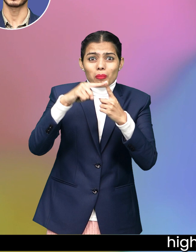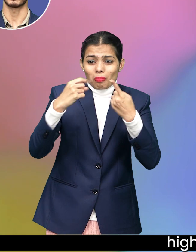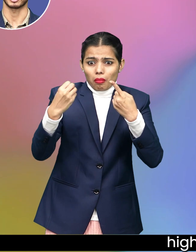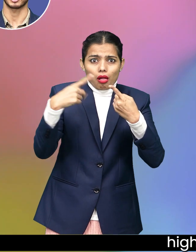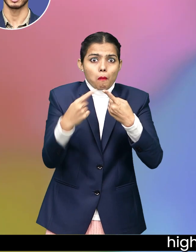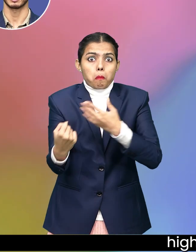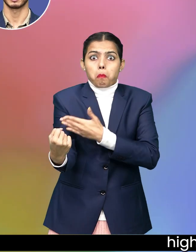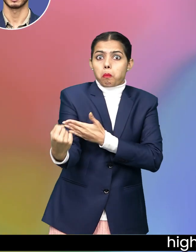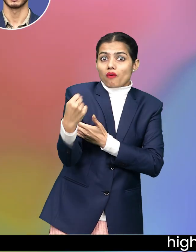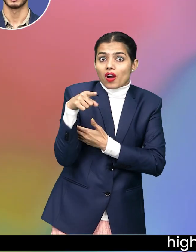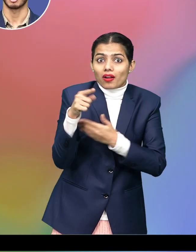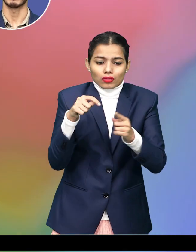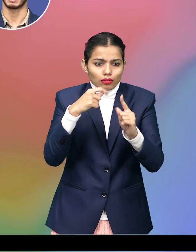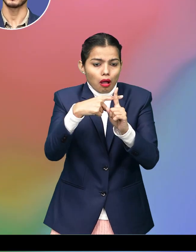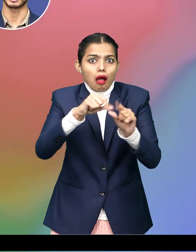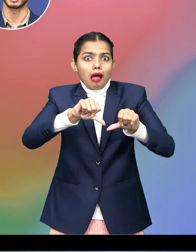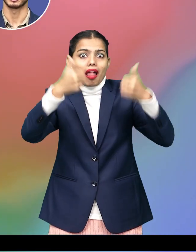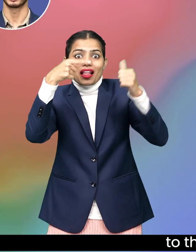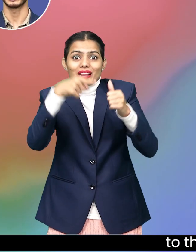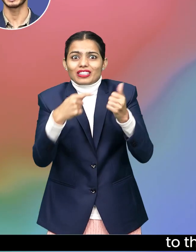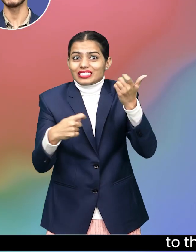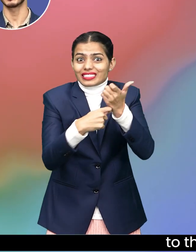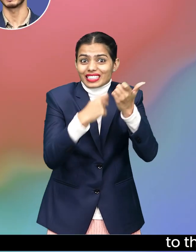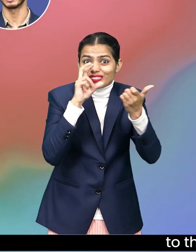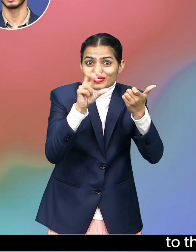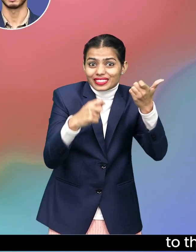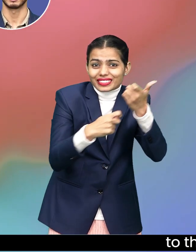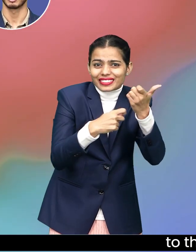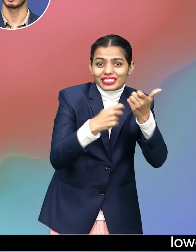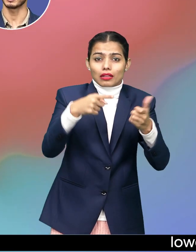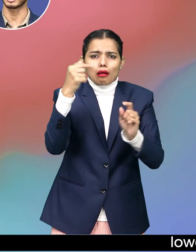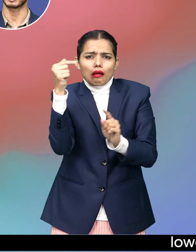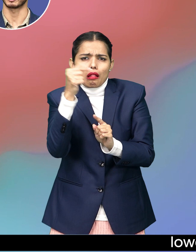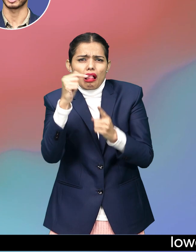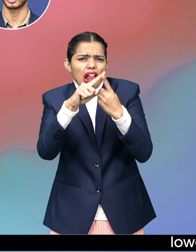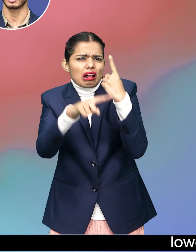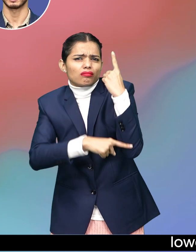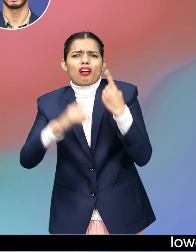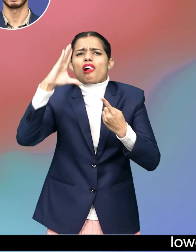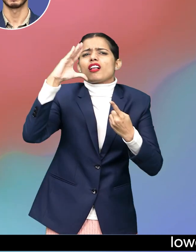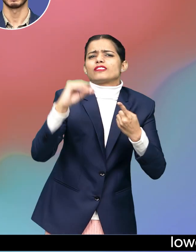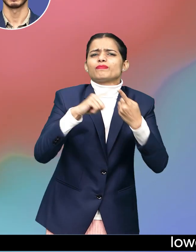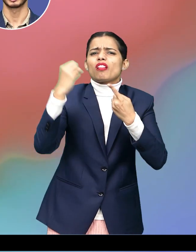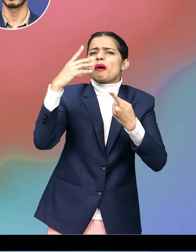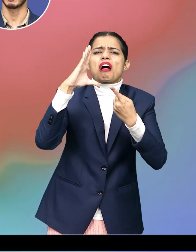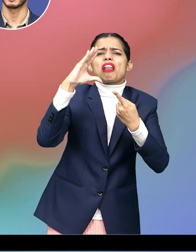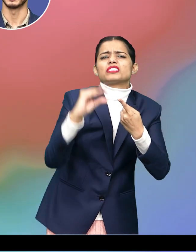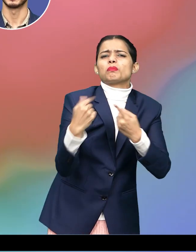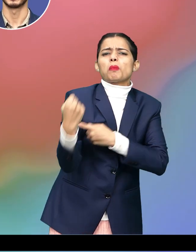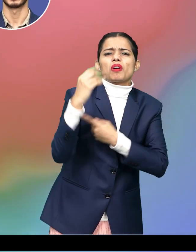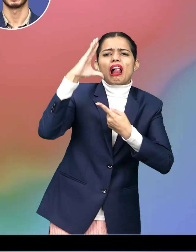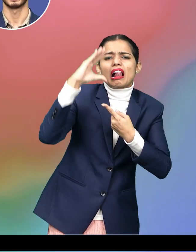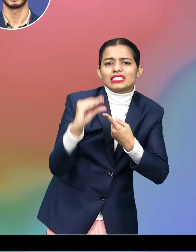high electric potential of a battery, to the negative terminal, lower electric potential, through a